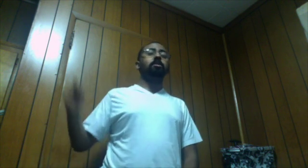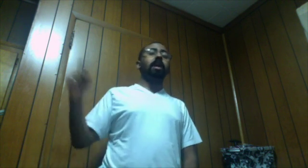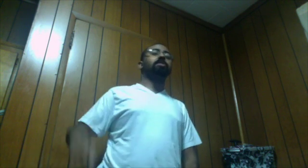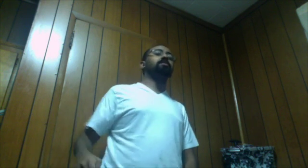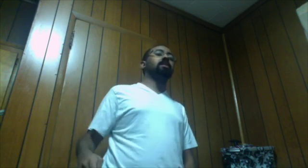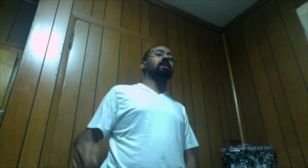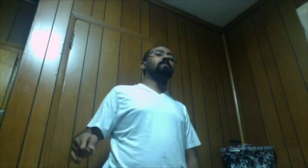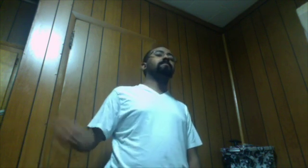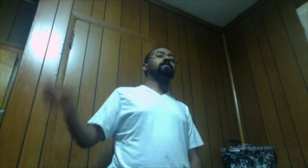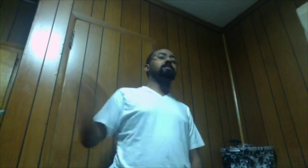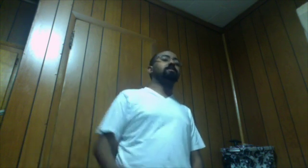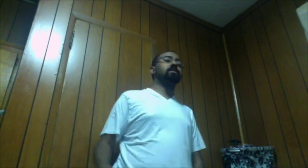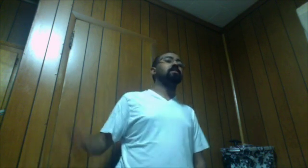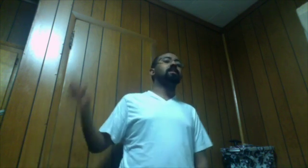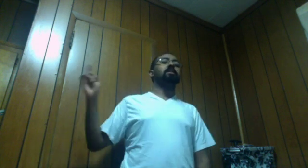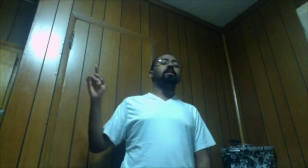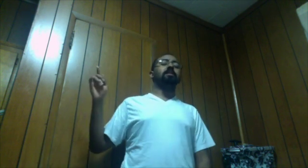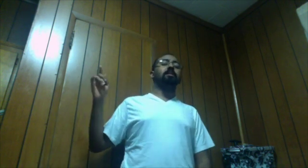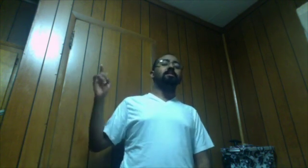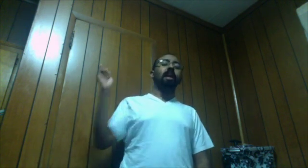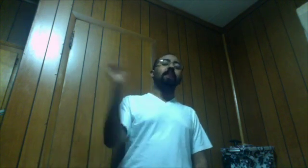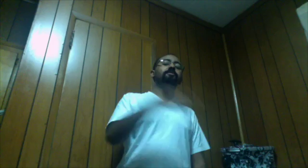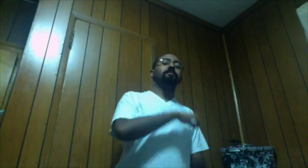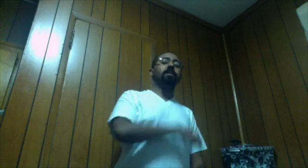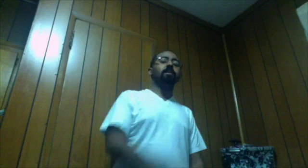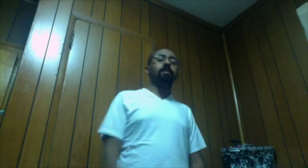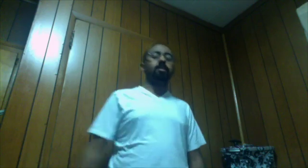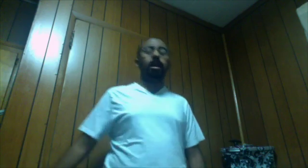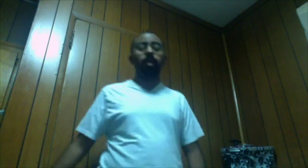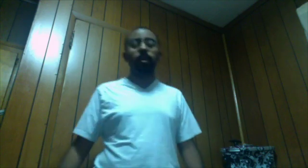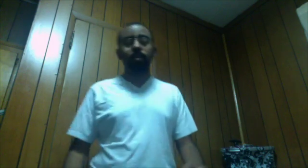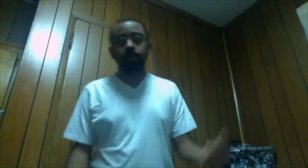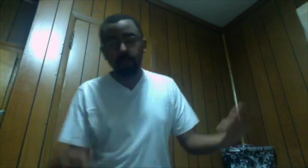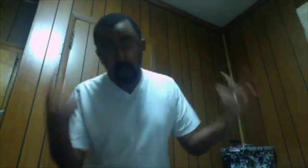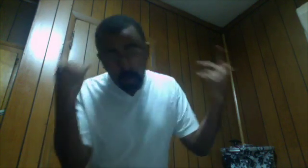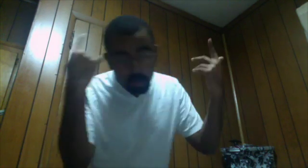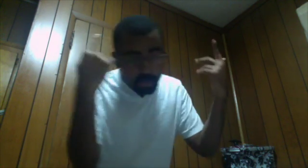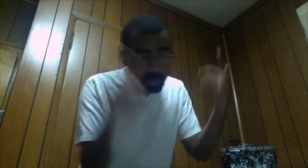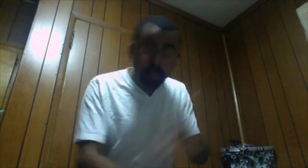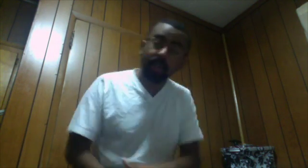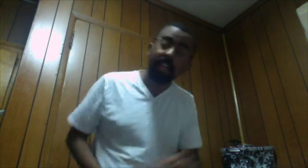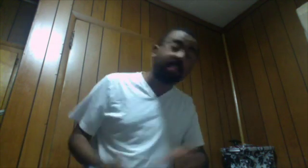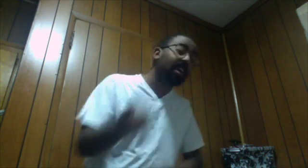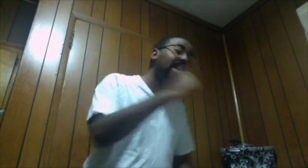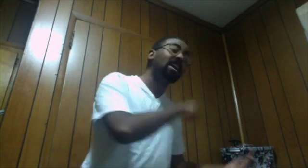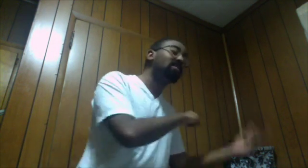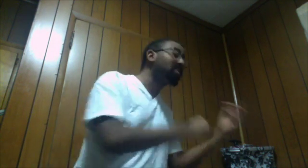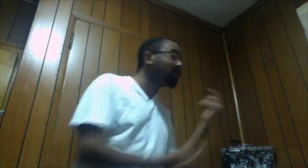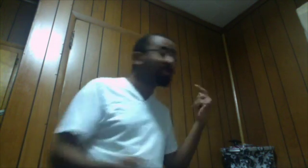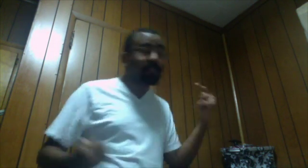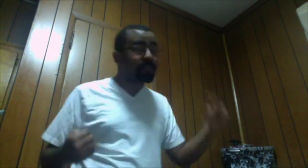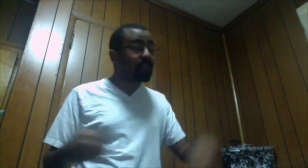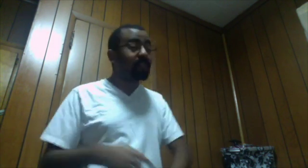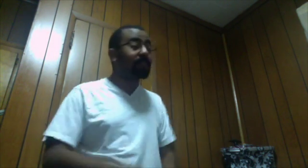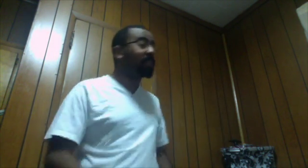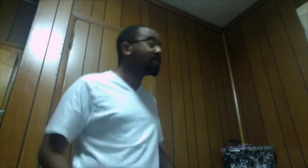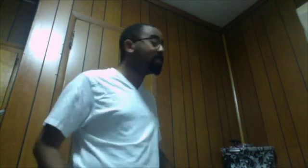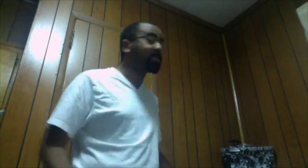Extra Game series that comes after the manga is out and still ongoing, so check that out. It's a fun fucking